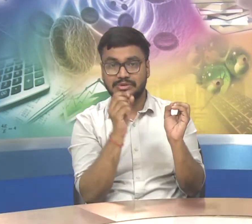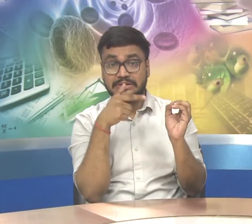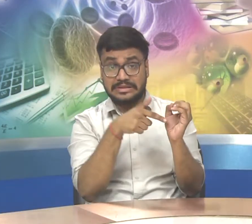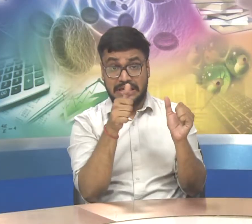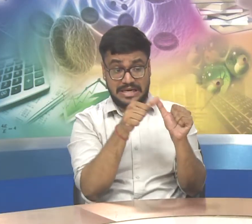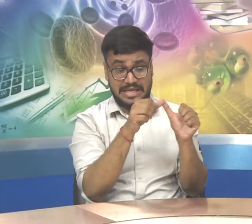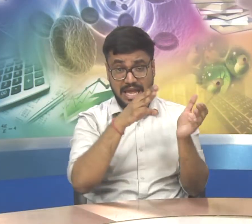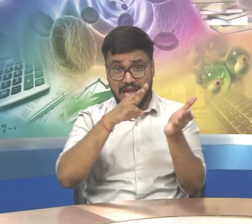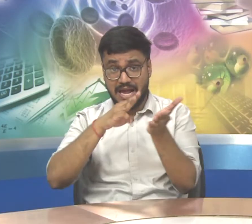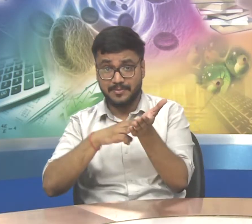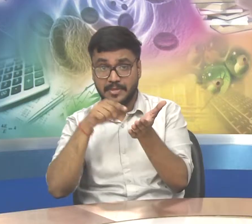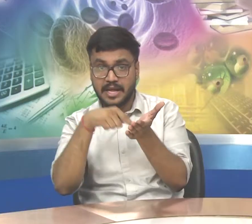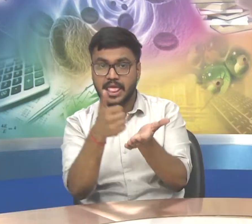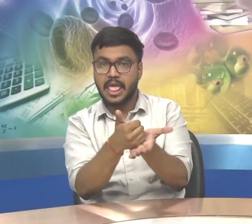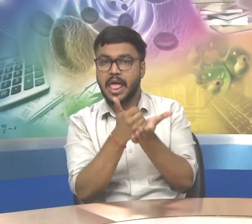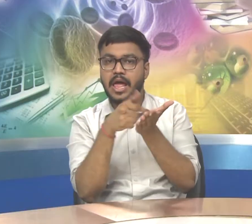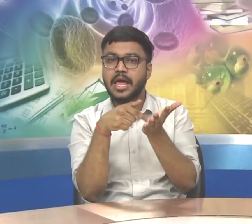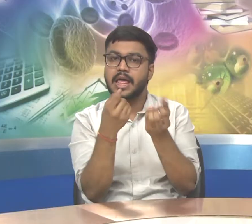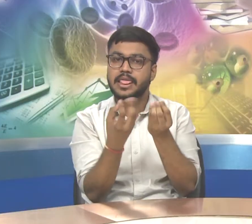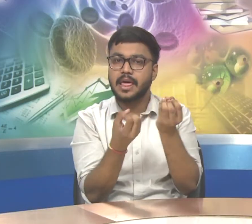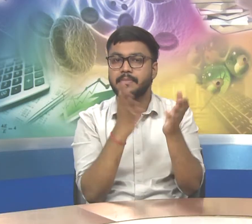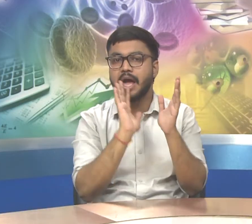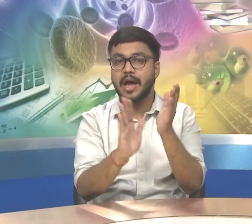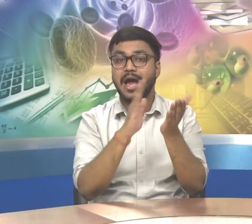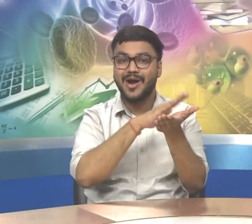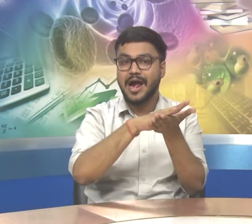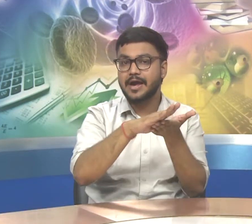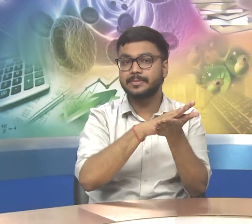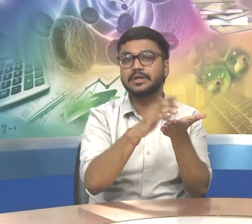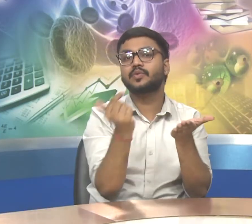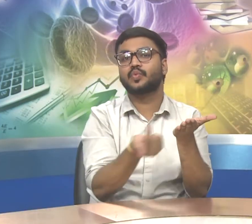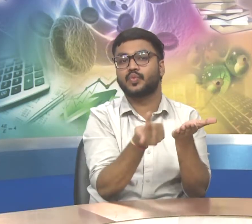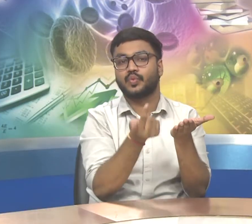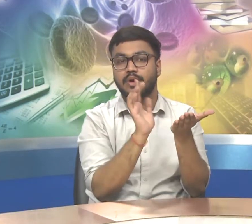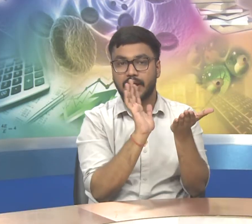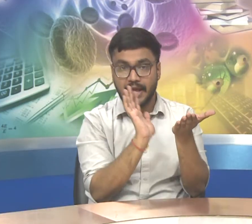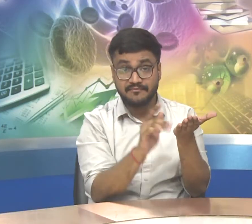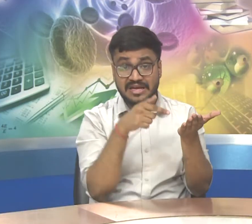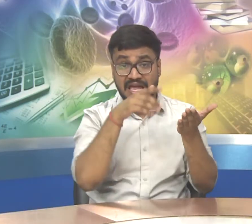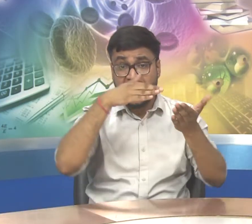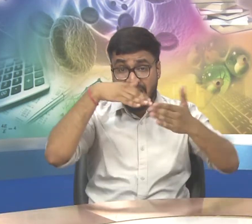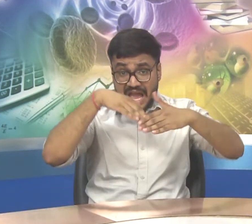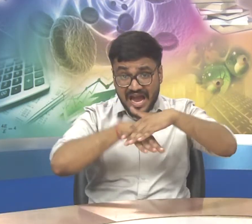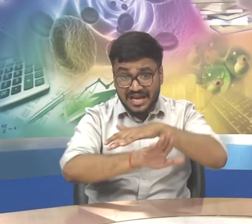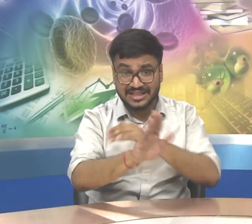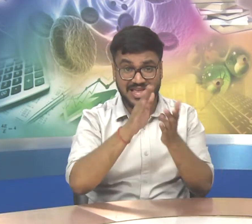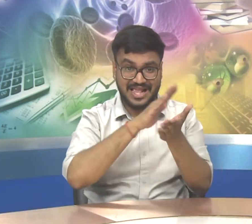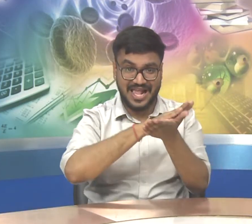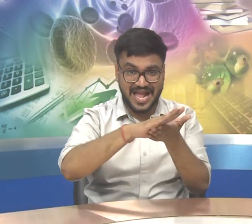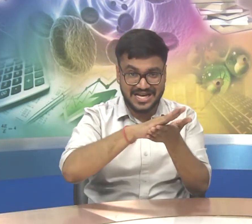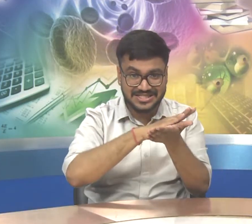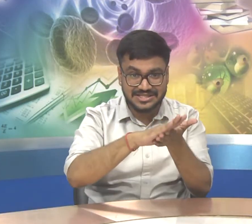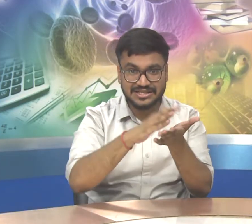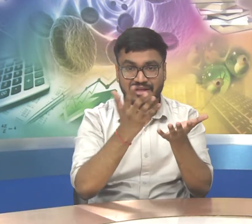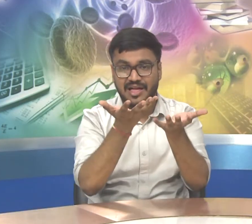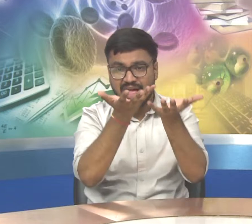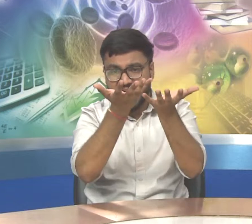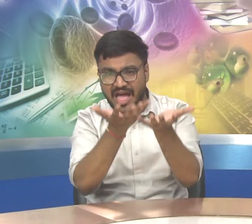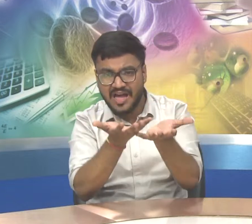Scientists later stopped using hydrogen to measure atomic masses because hydrogen was difficult